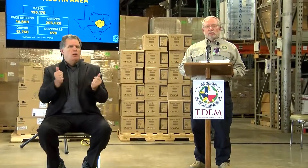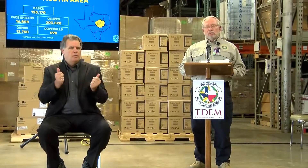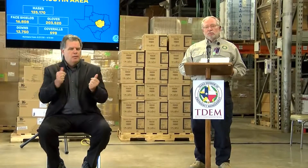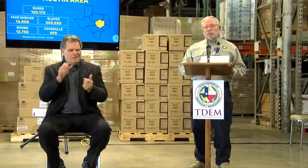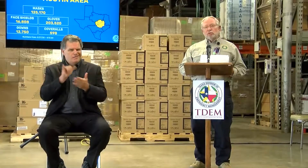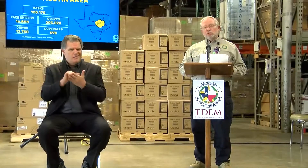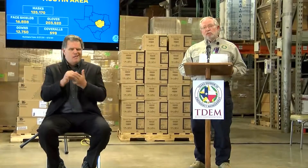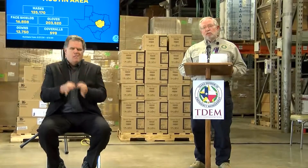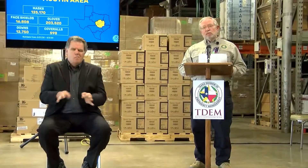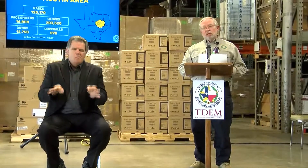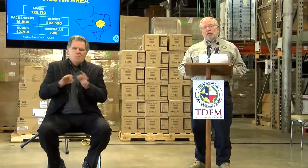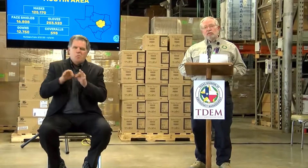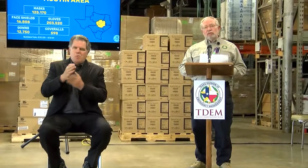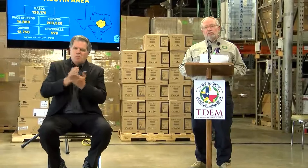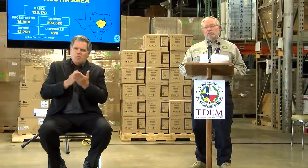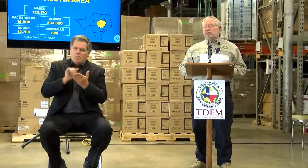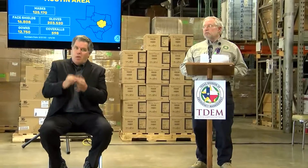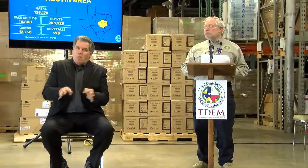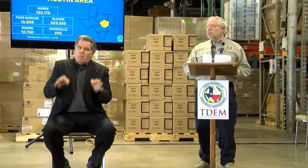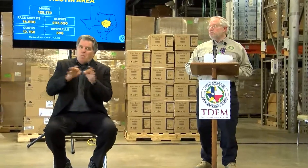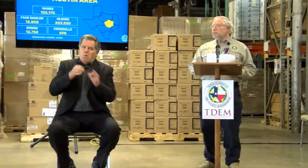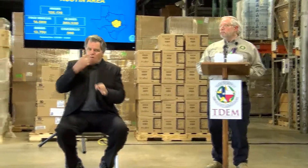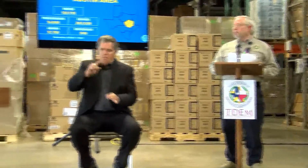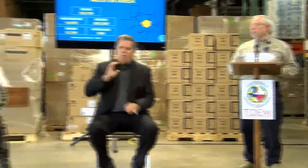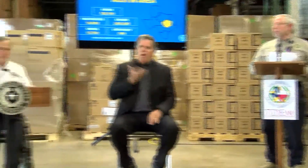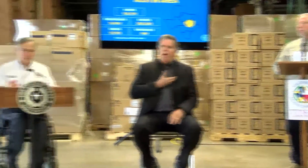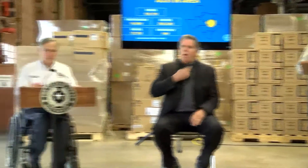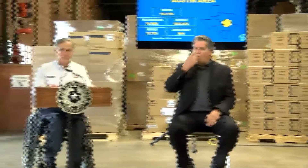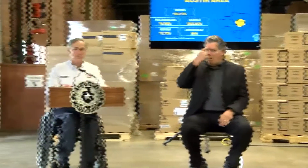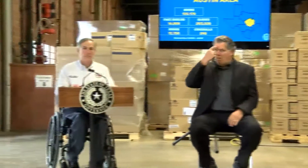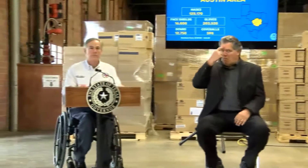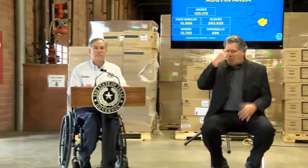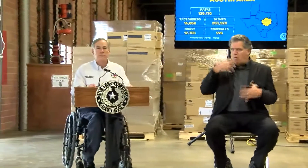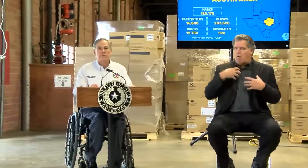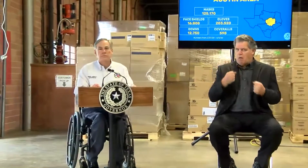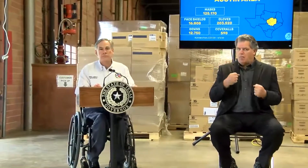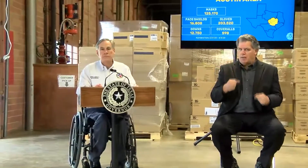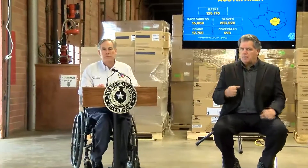is one of the most important mental health messages.